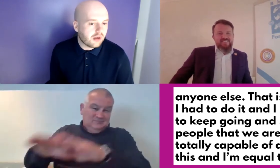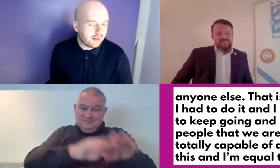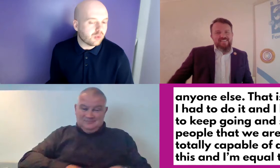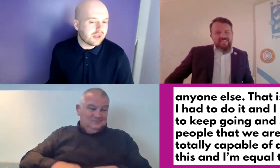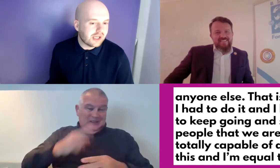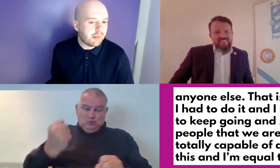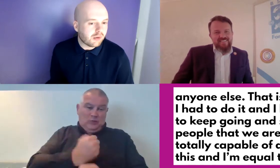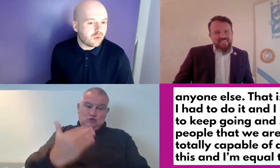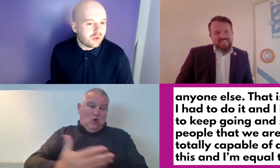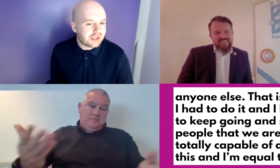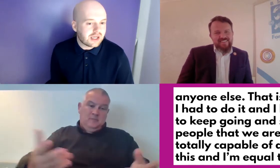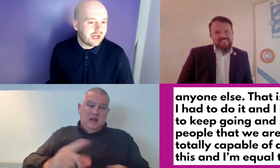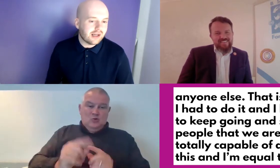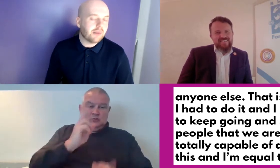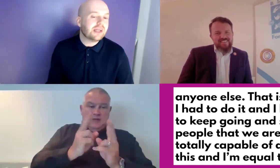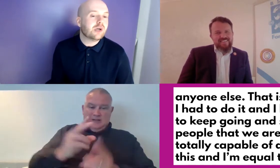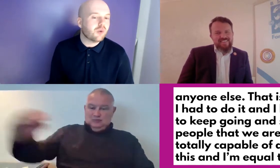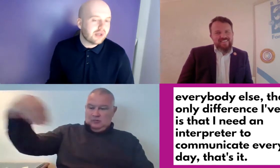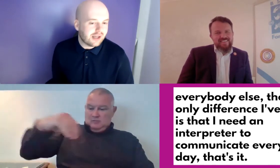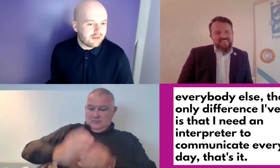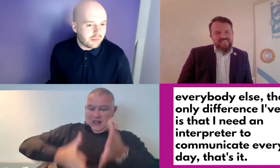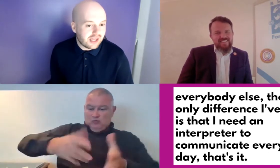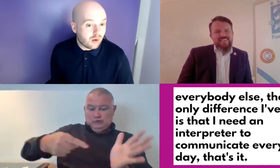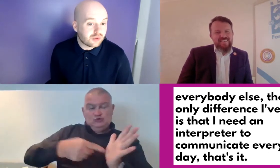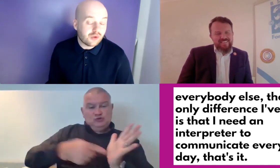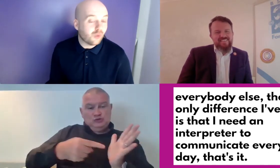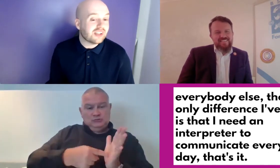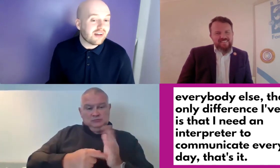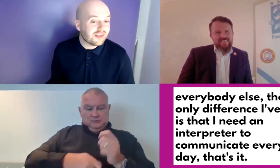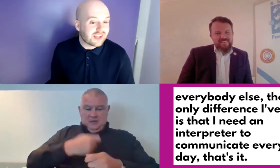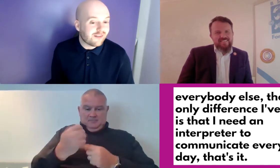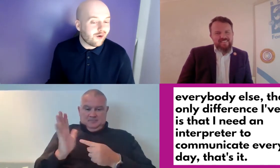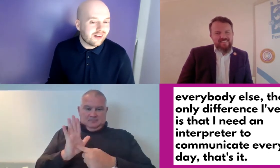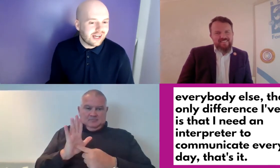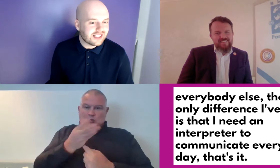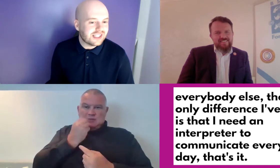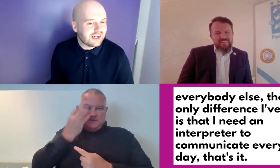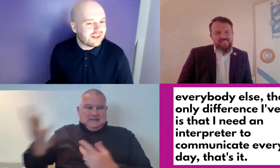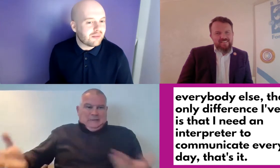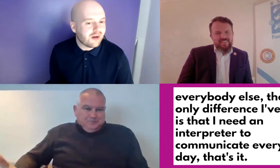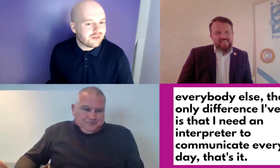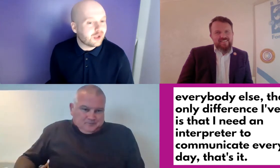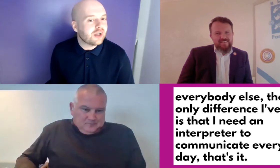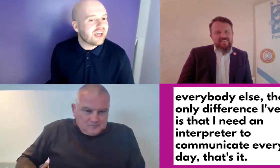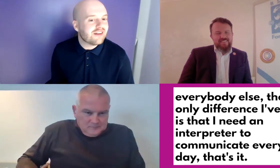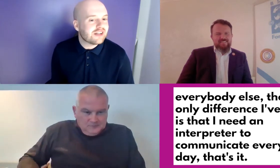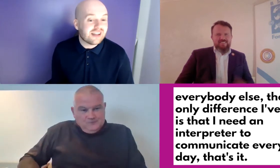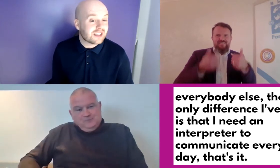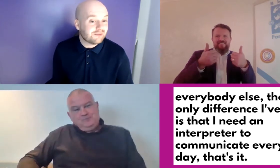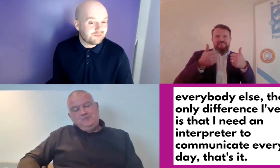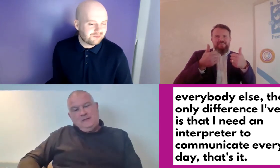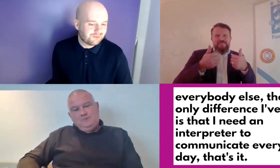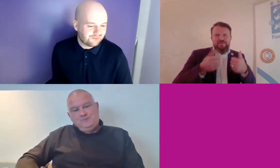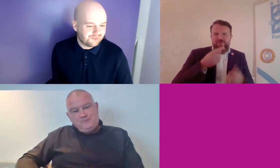that I'm totally capable of doing this, and I'm equal to everybody else. The only difference I've got is I need an interpreter to communicate every day.